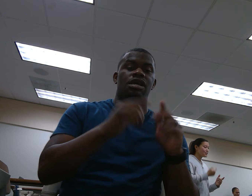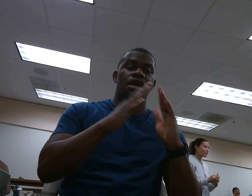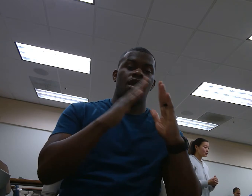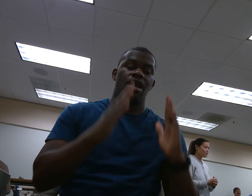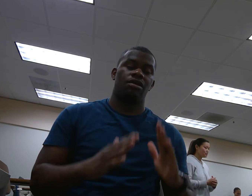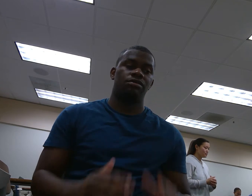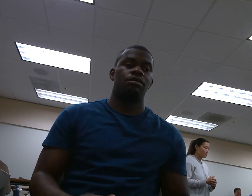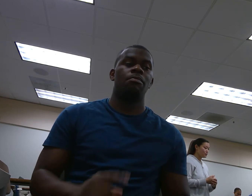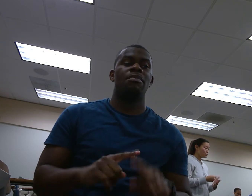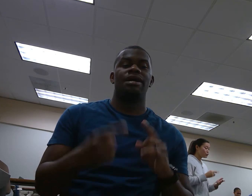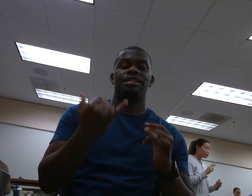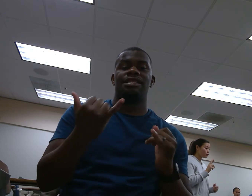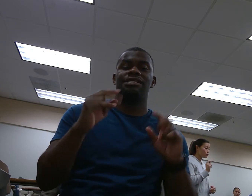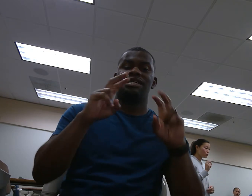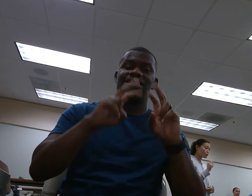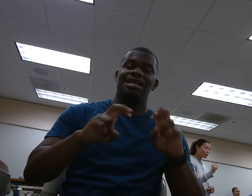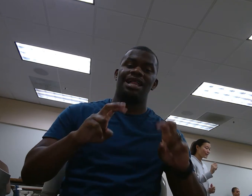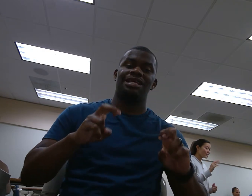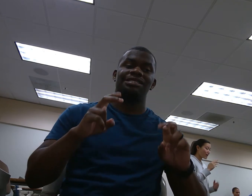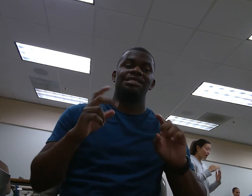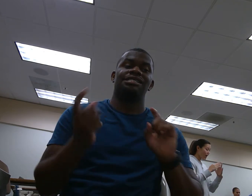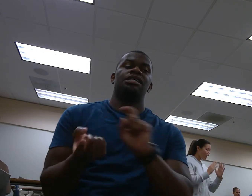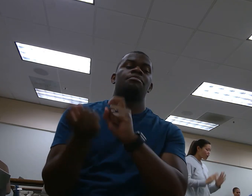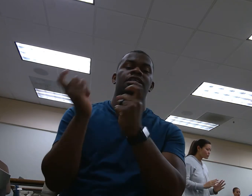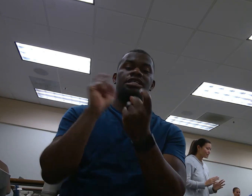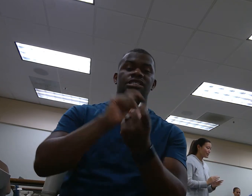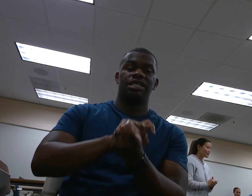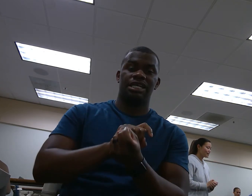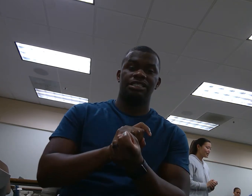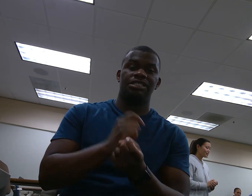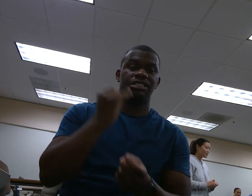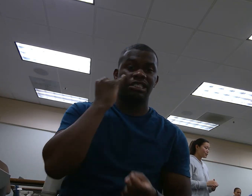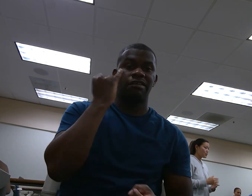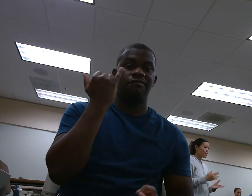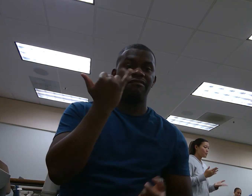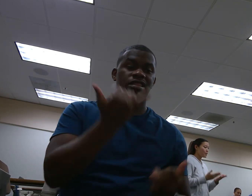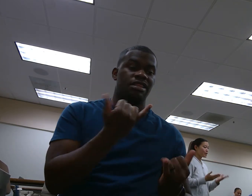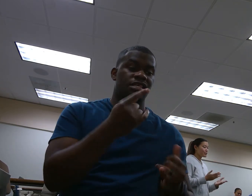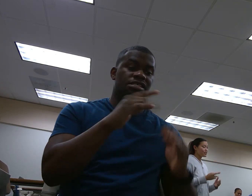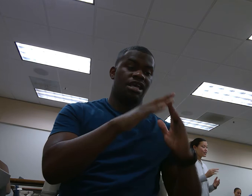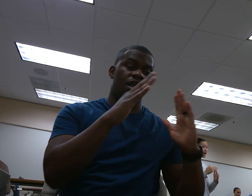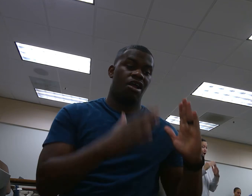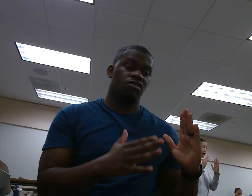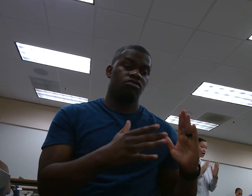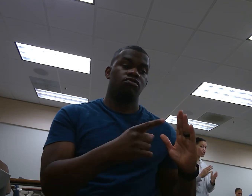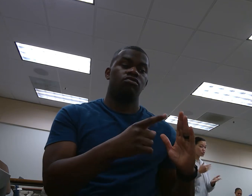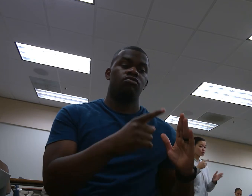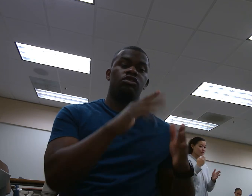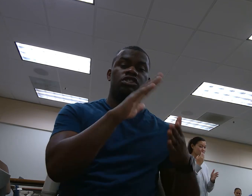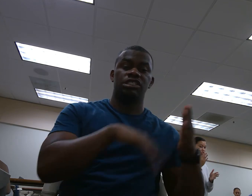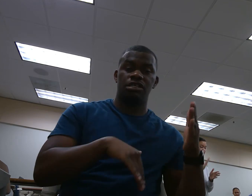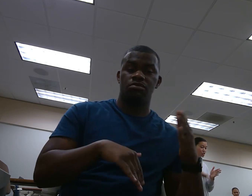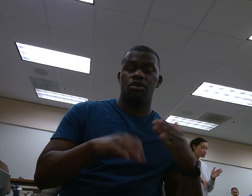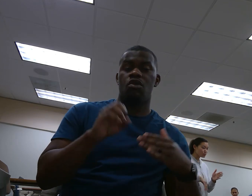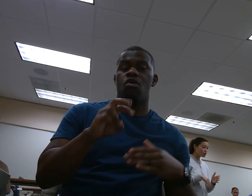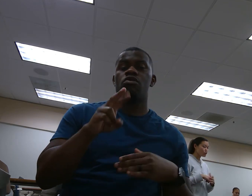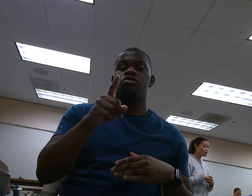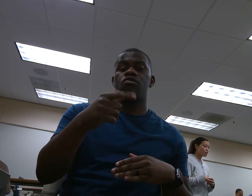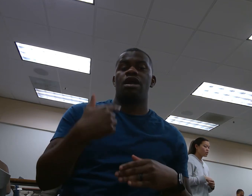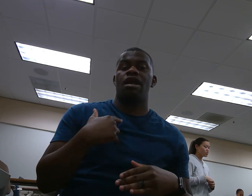changes depending on how these numbers change. If this house were cheaper, if you got lower interest, whatever it might be, now all of a sudden this number might look